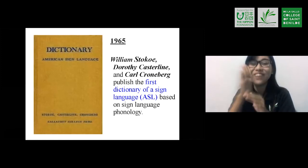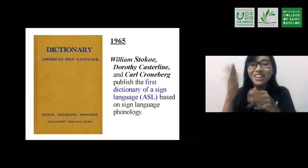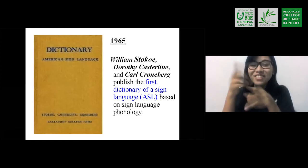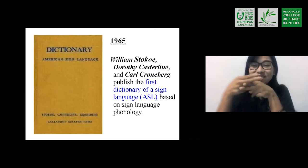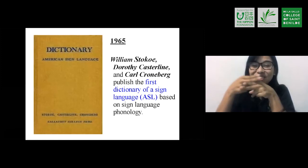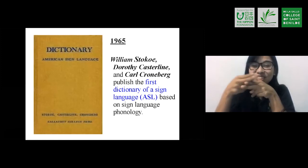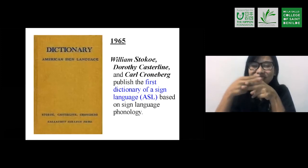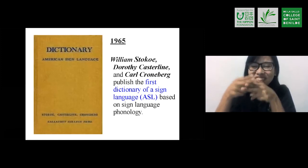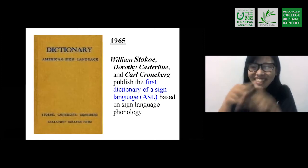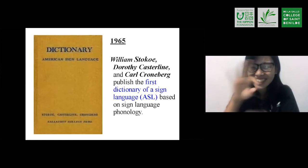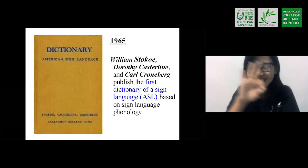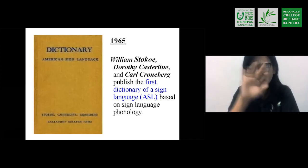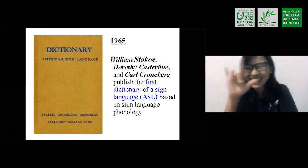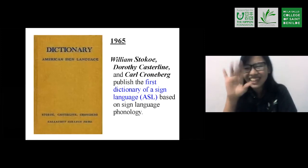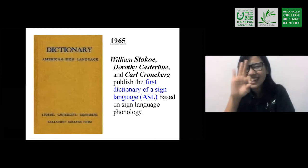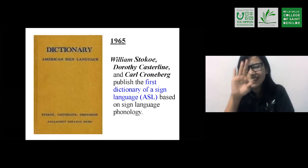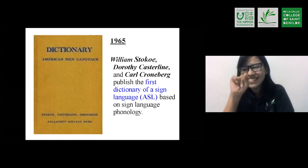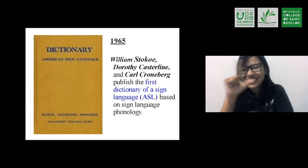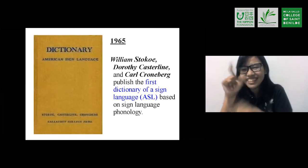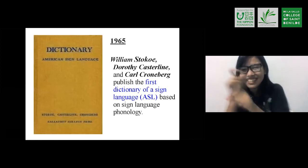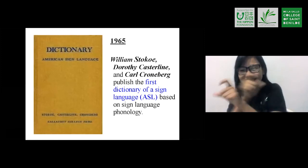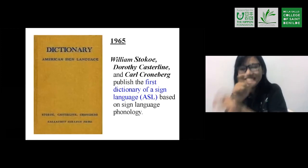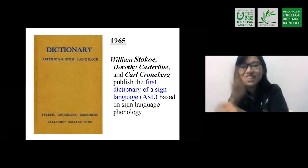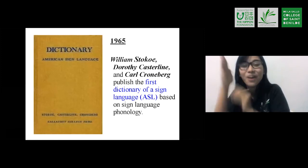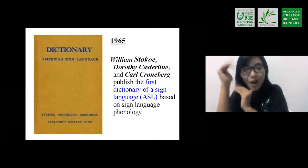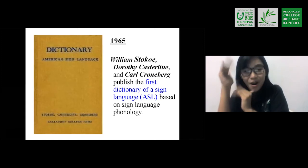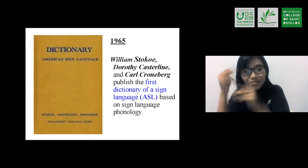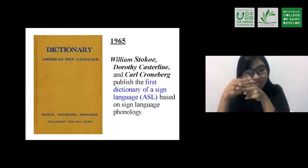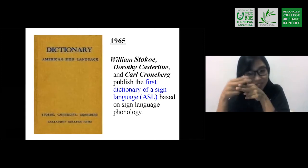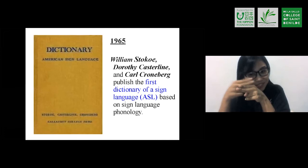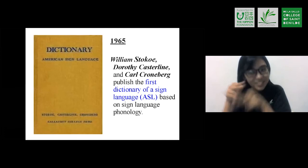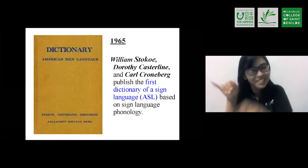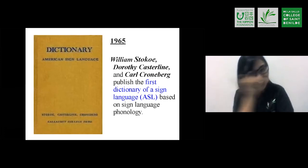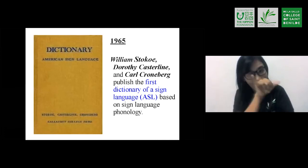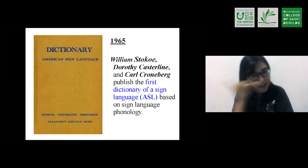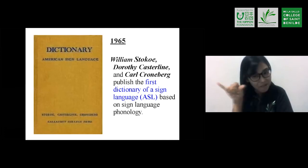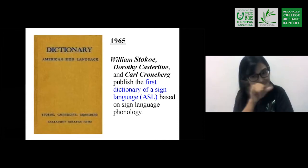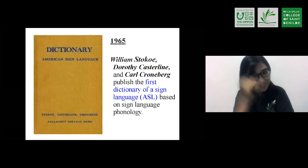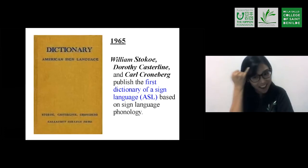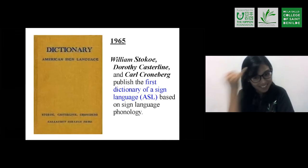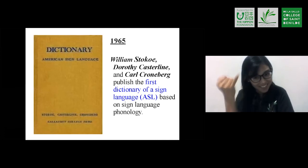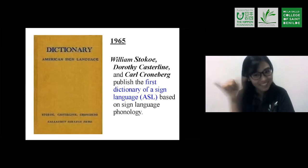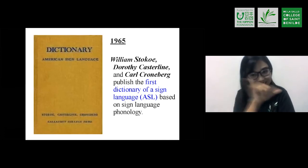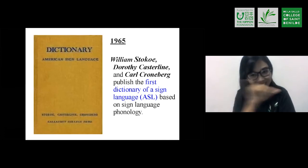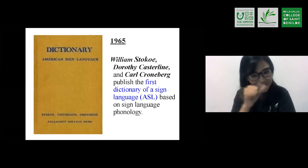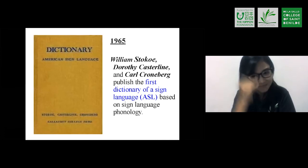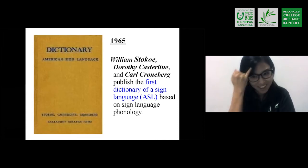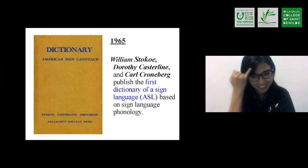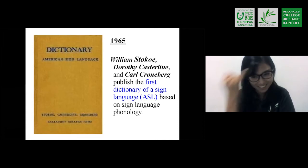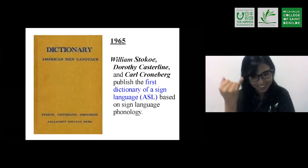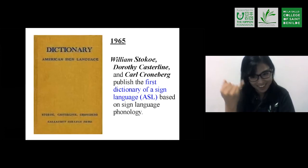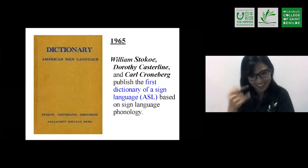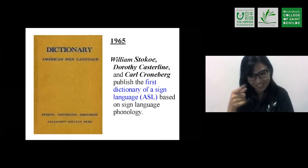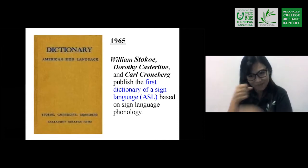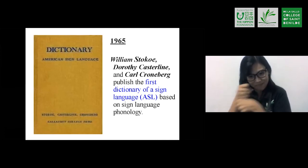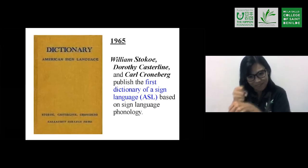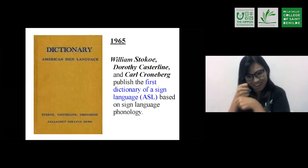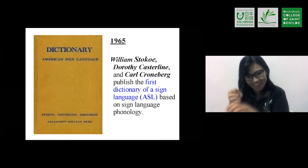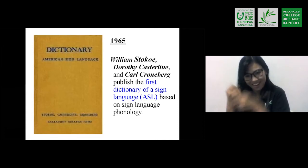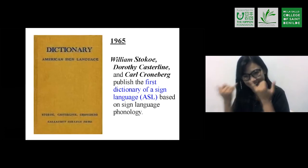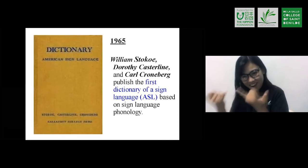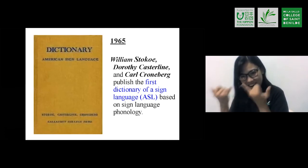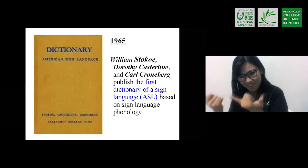book of FSL syntax, hopefully to be published as well.